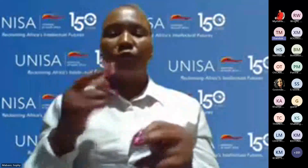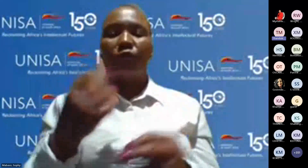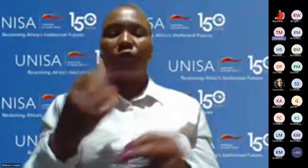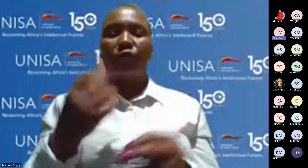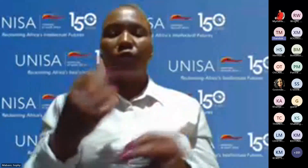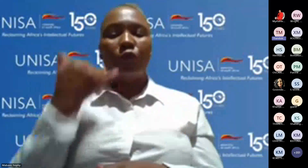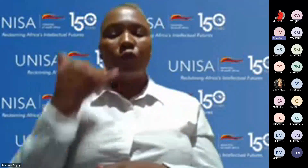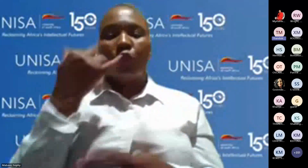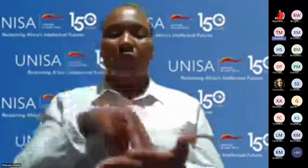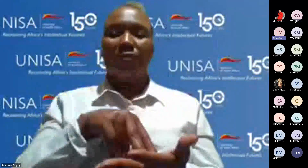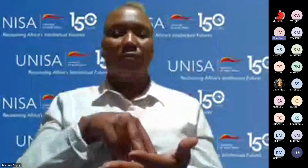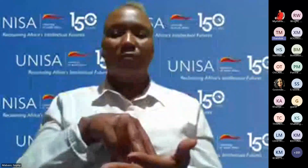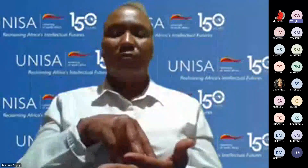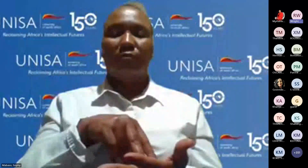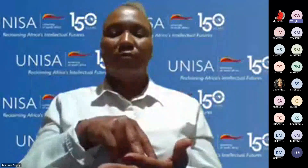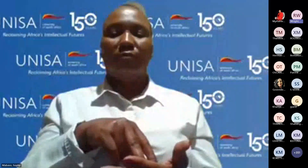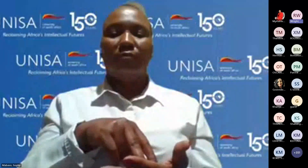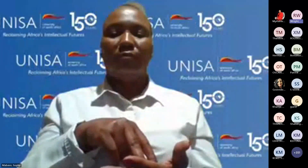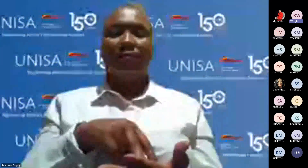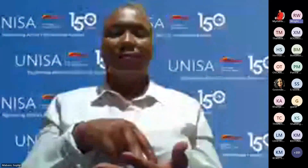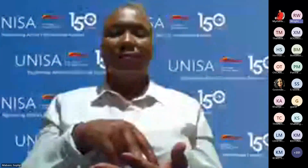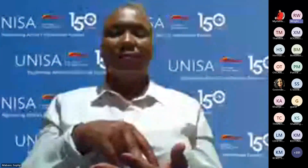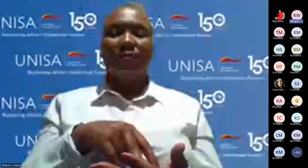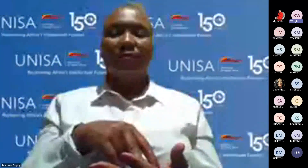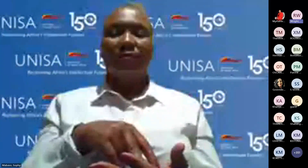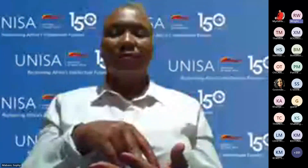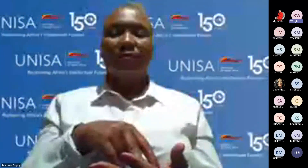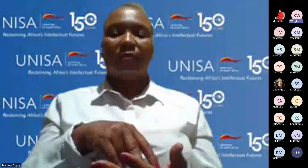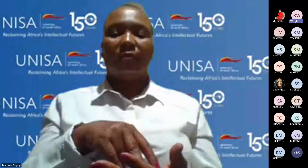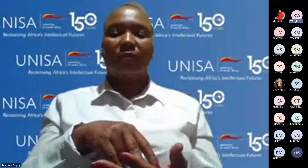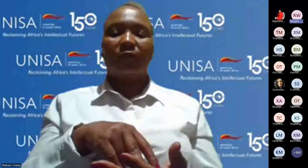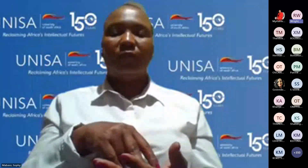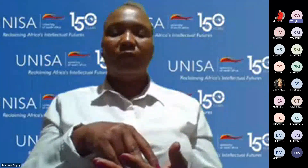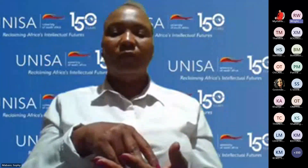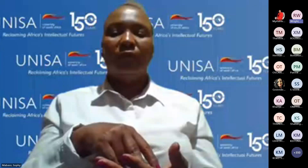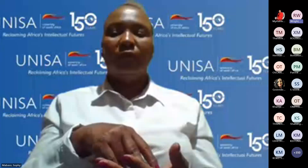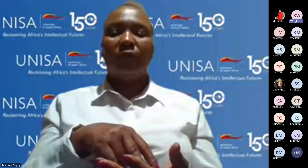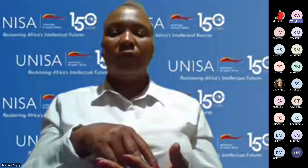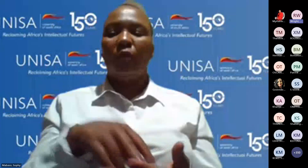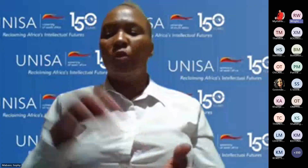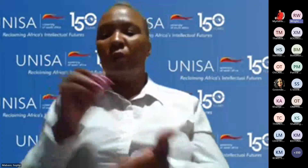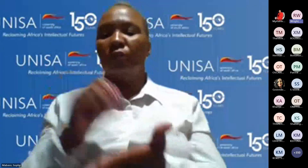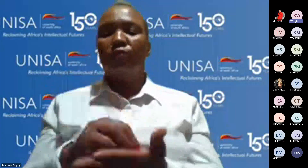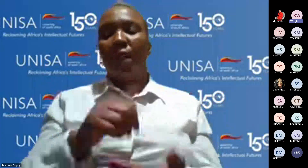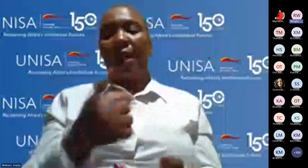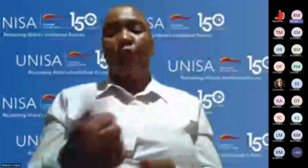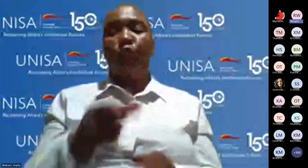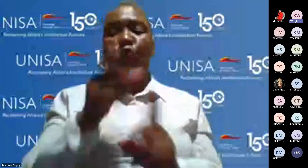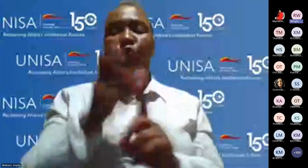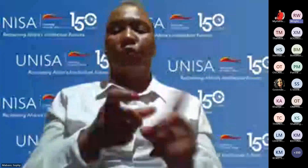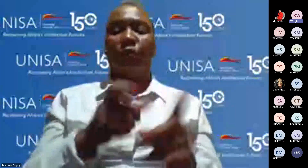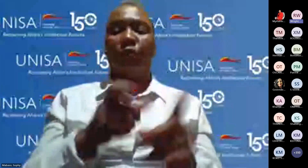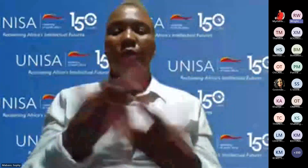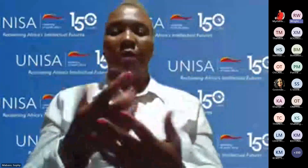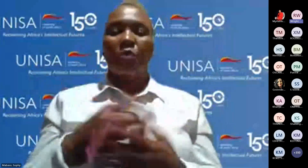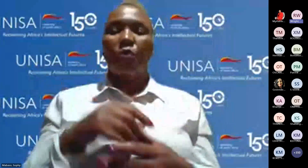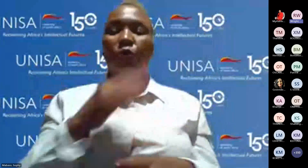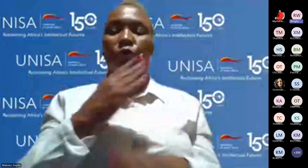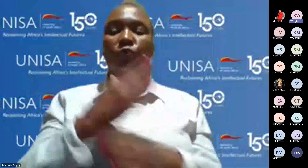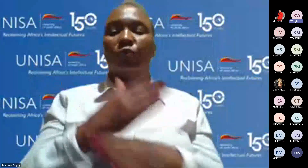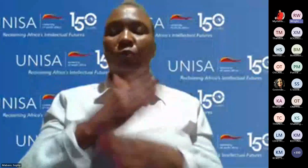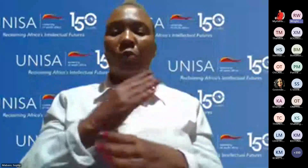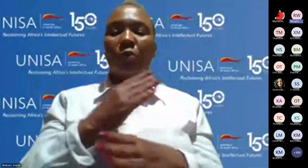human standing behind me. No, you just pop it flat next to you. It doesn't take video during the session. It only records audio.